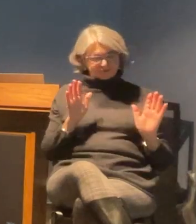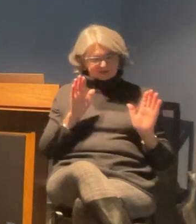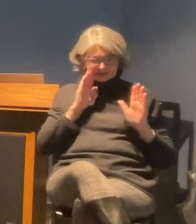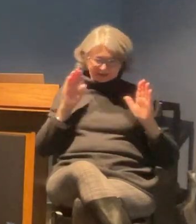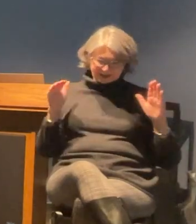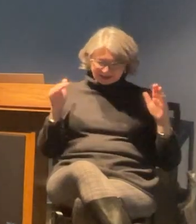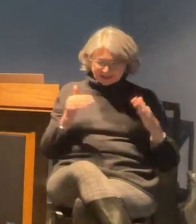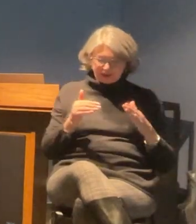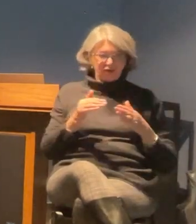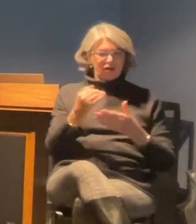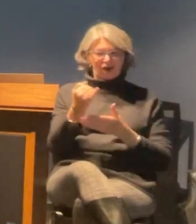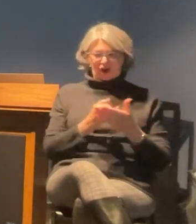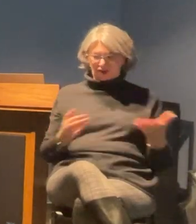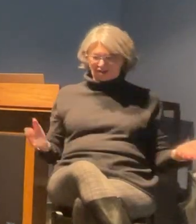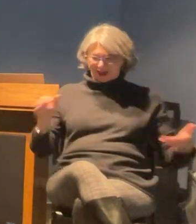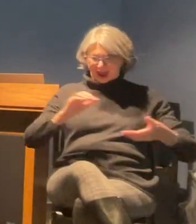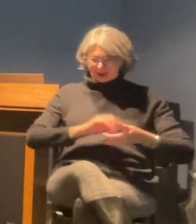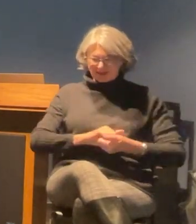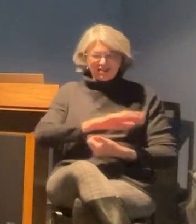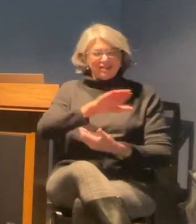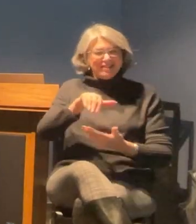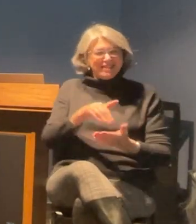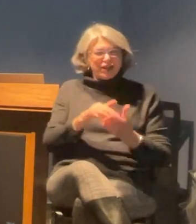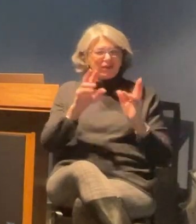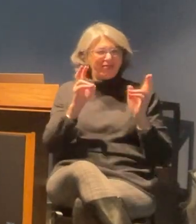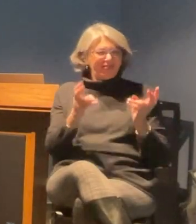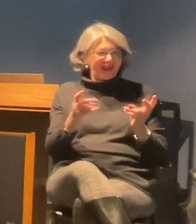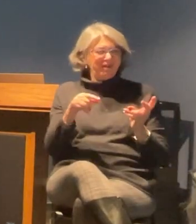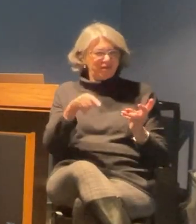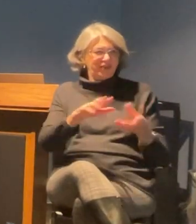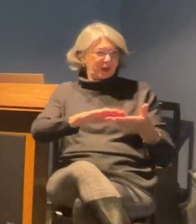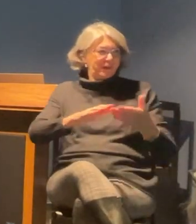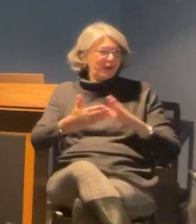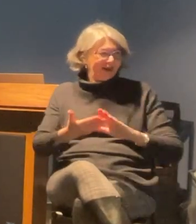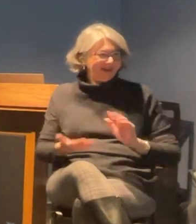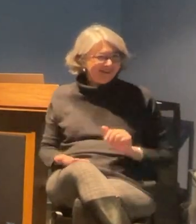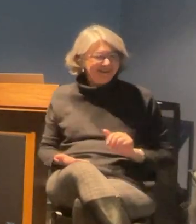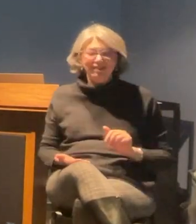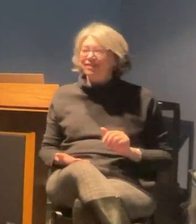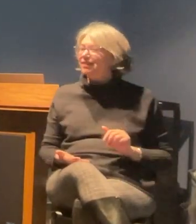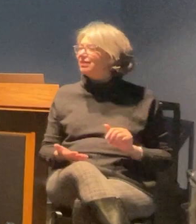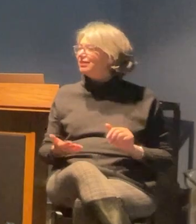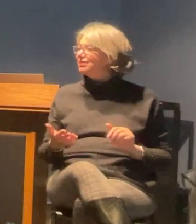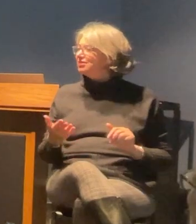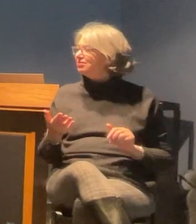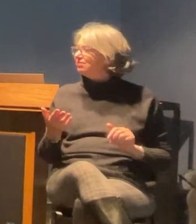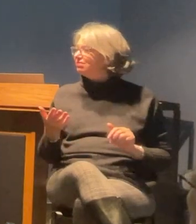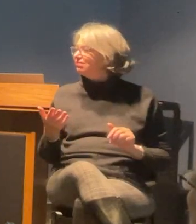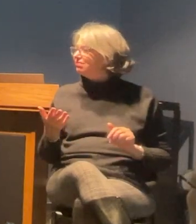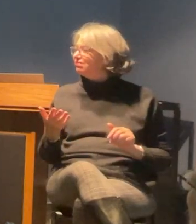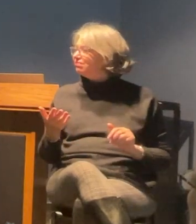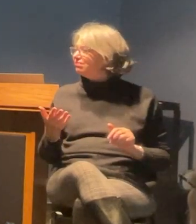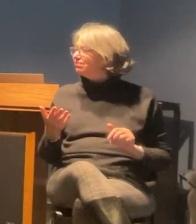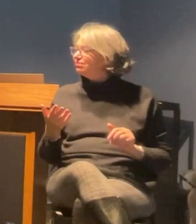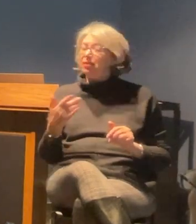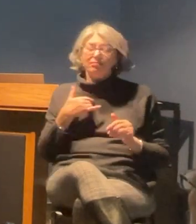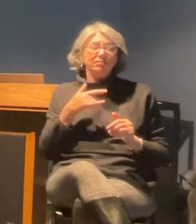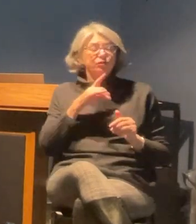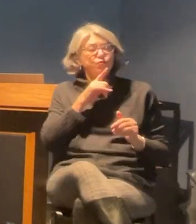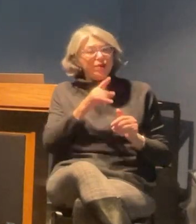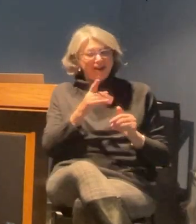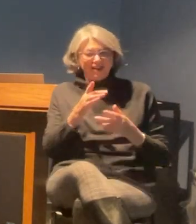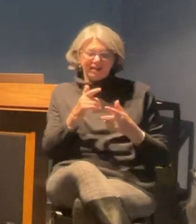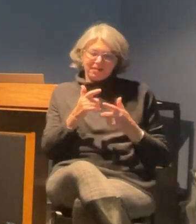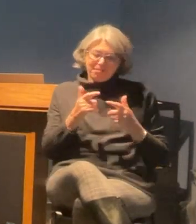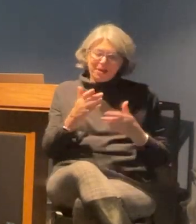and collaboration as a central thing for this community just made art an integral part to who